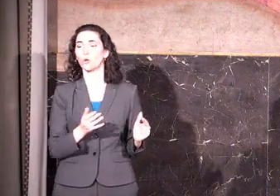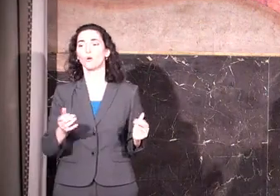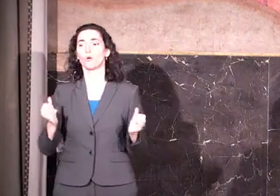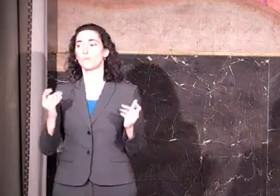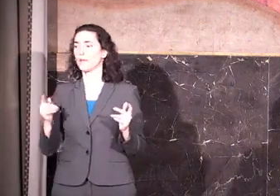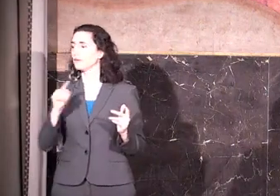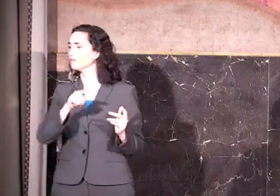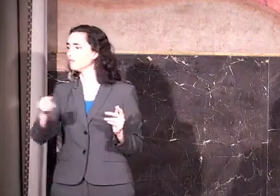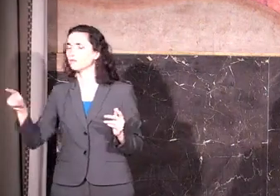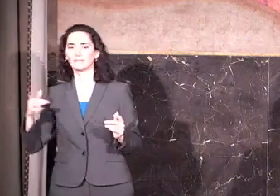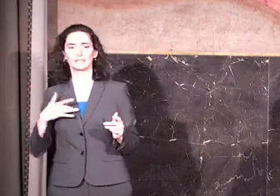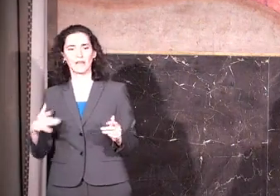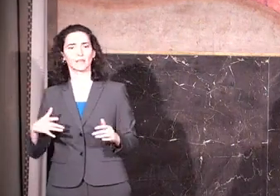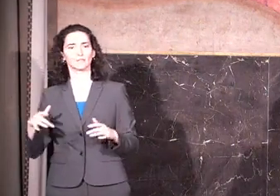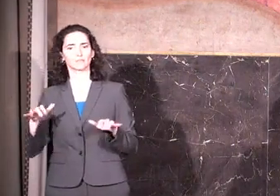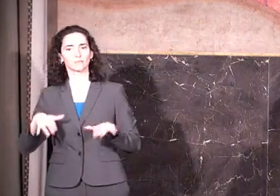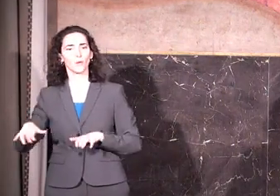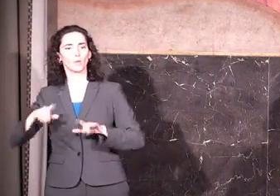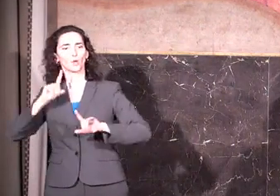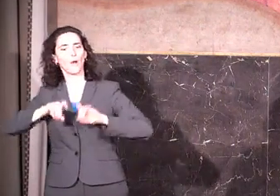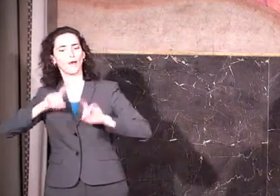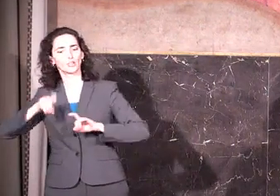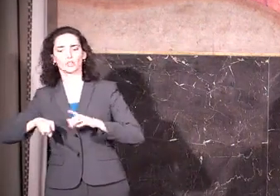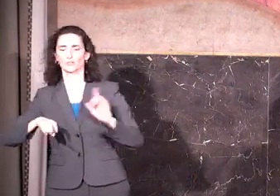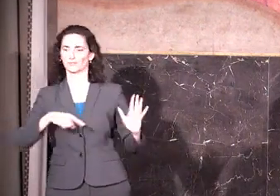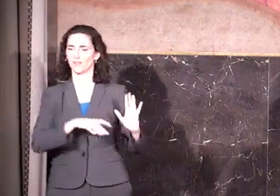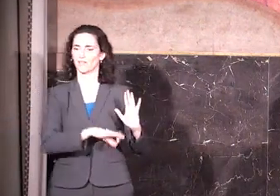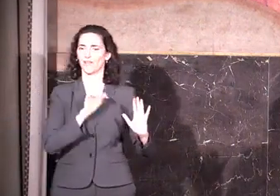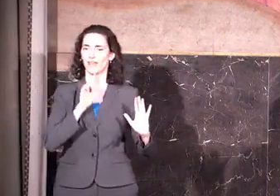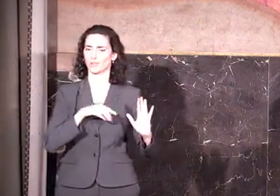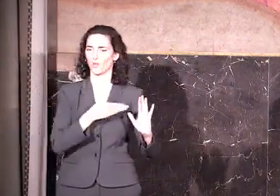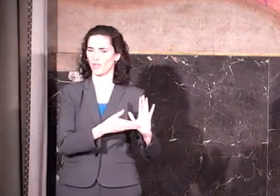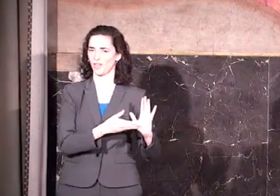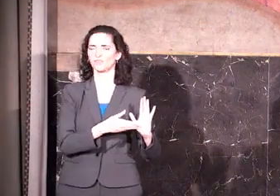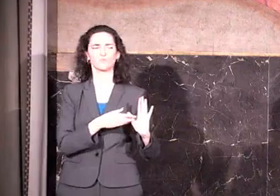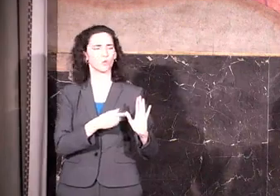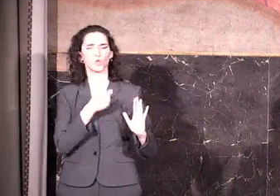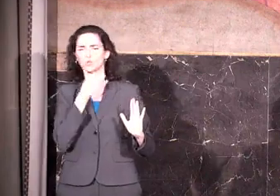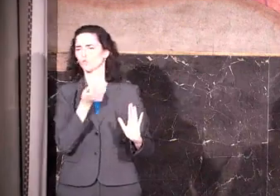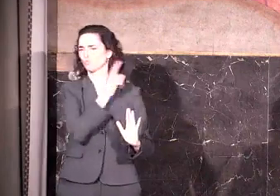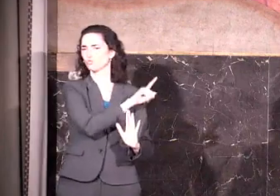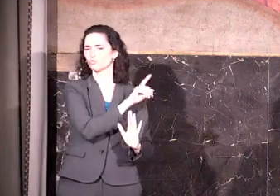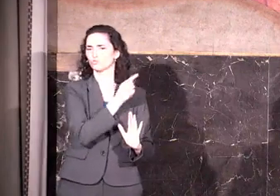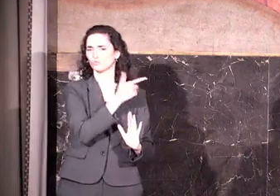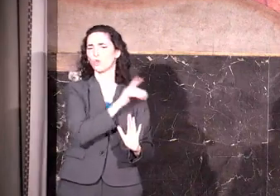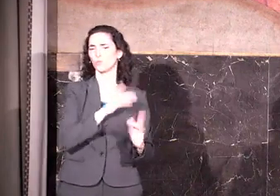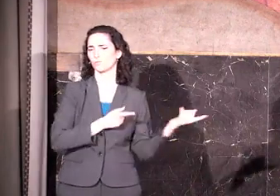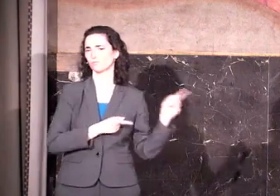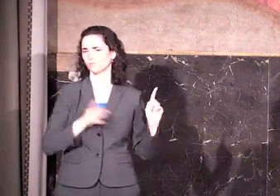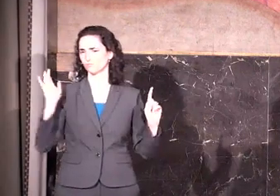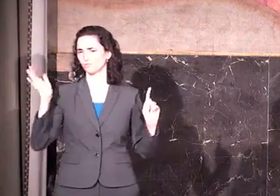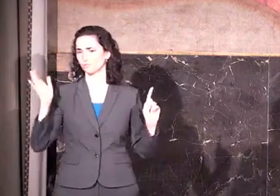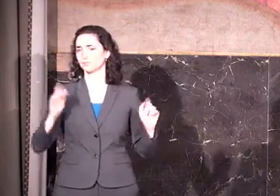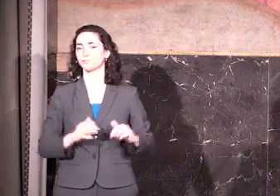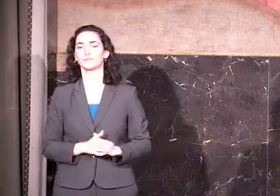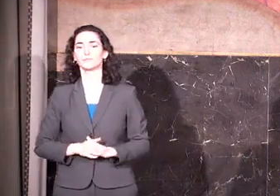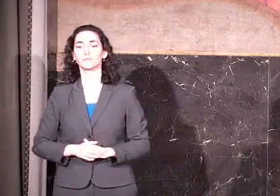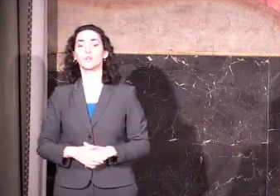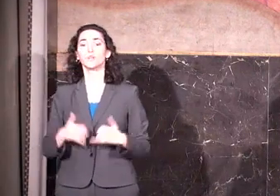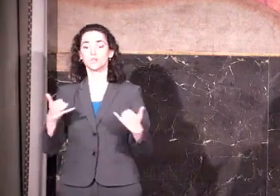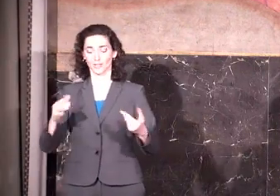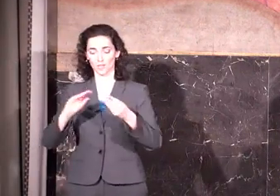many commonly asked questions, and he'll get to that in just a moment. Today's numbers, we are